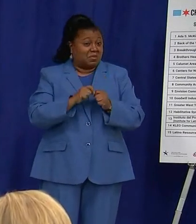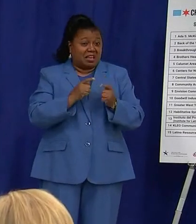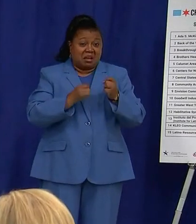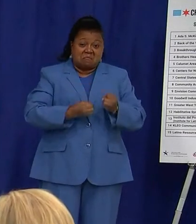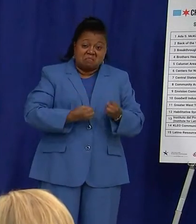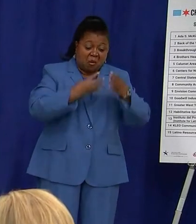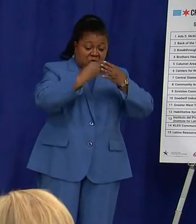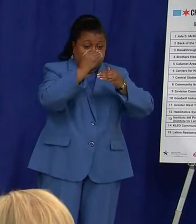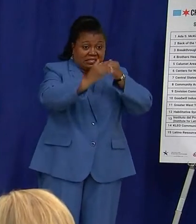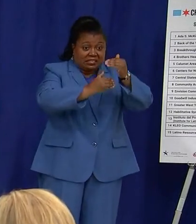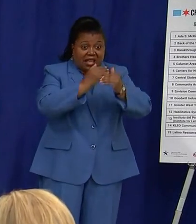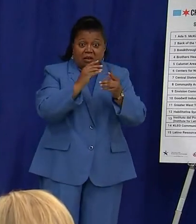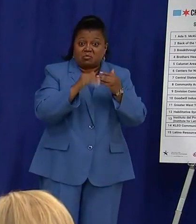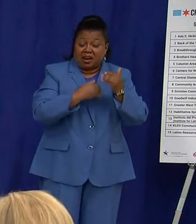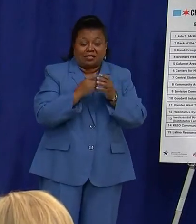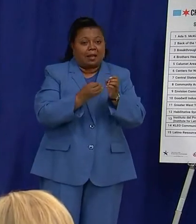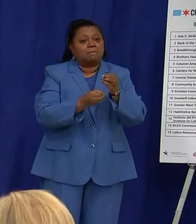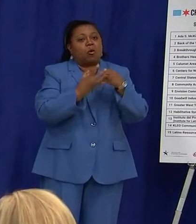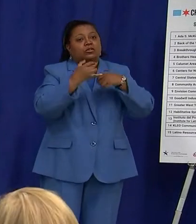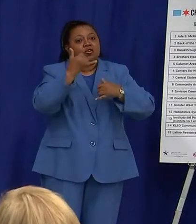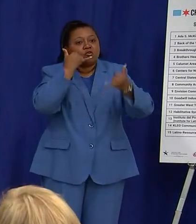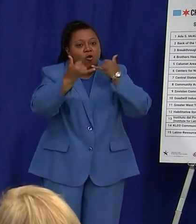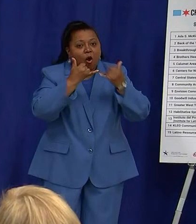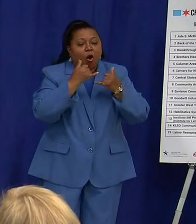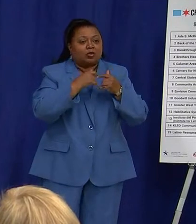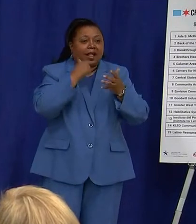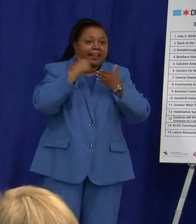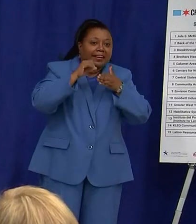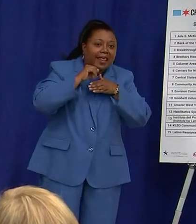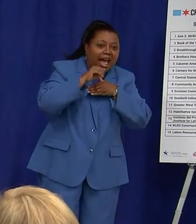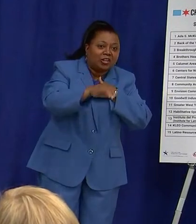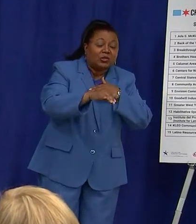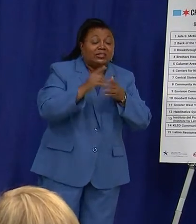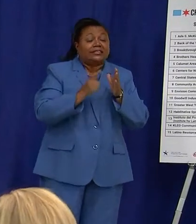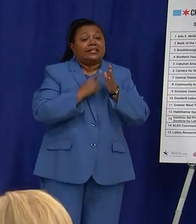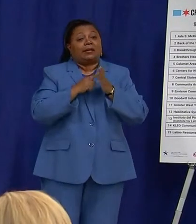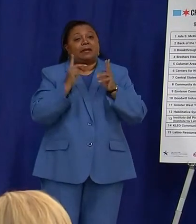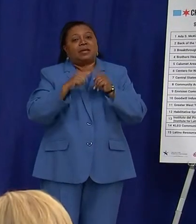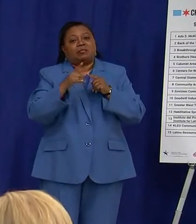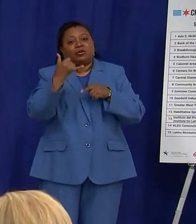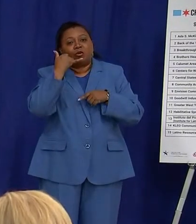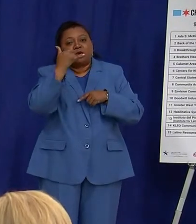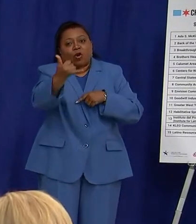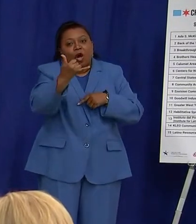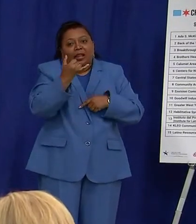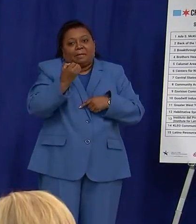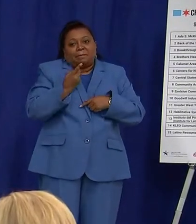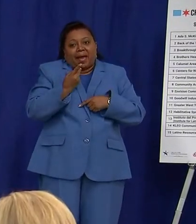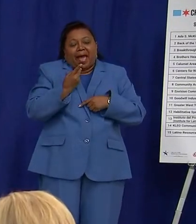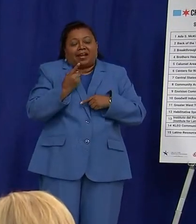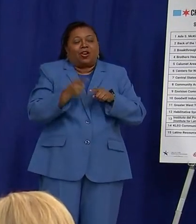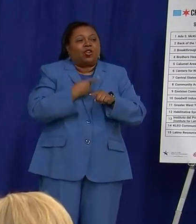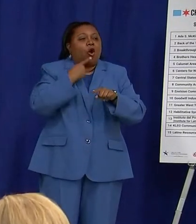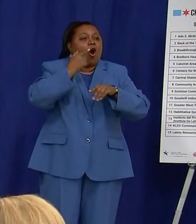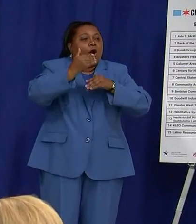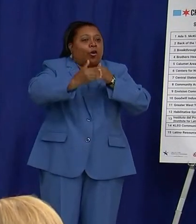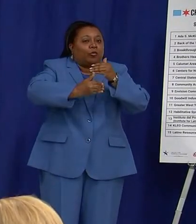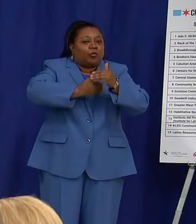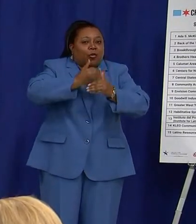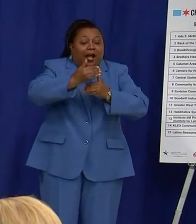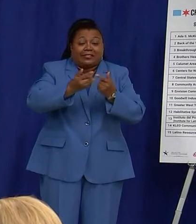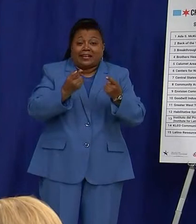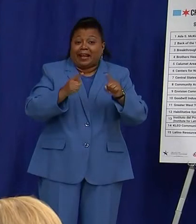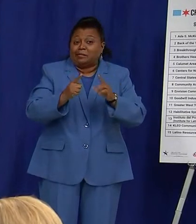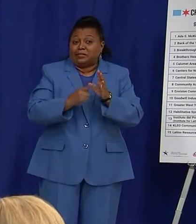a multi-step process. It takes multiple calls, it takes letters. Sometimes people need to call us back. There's a long process that